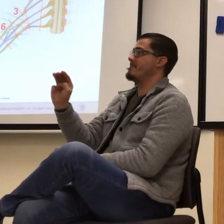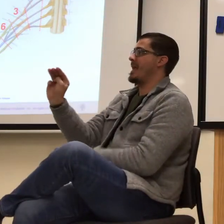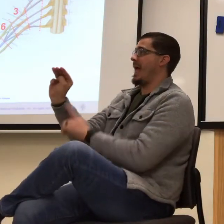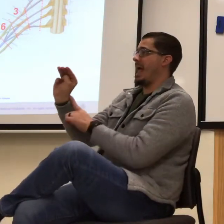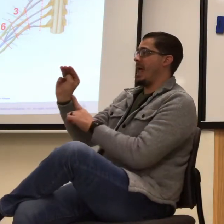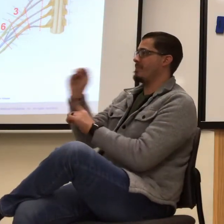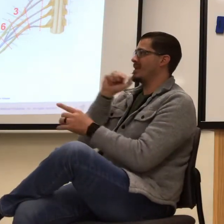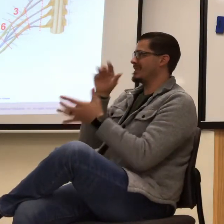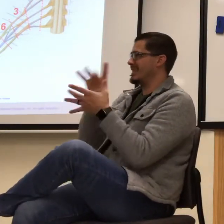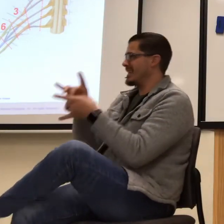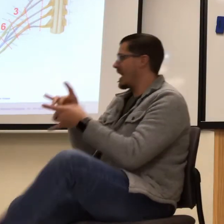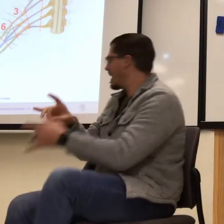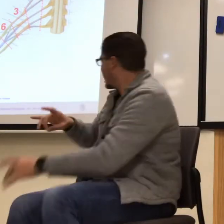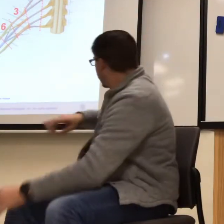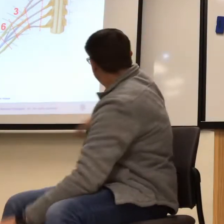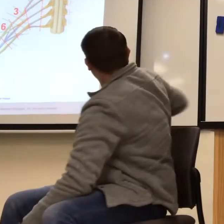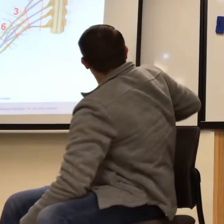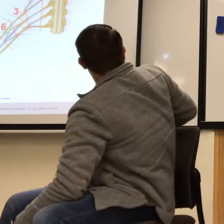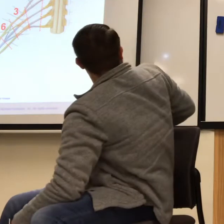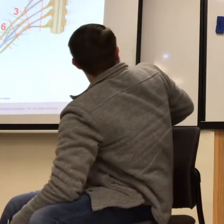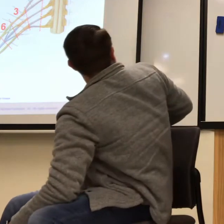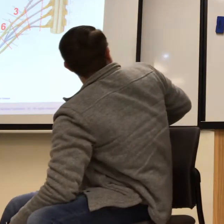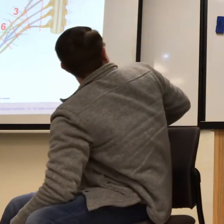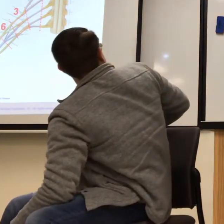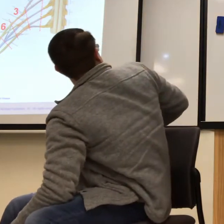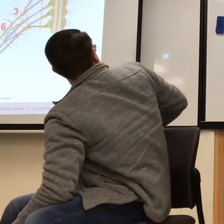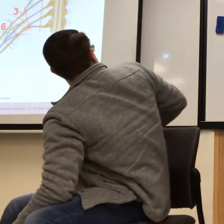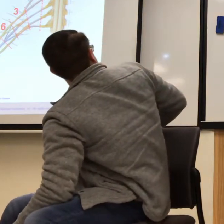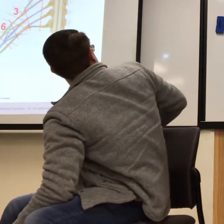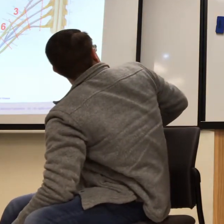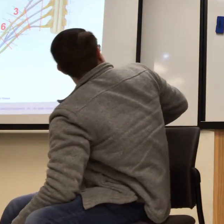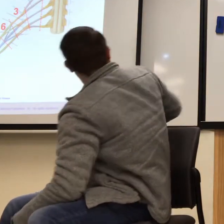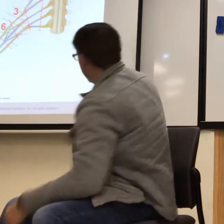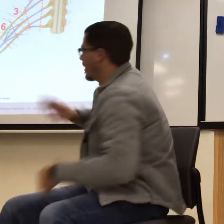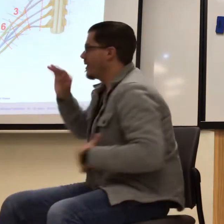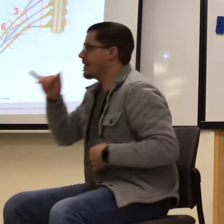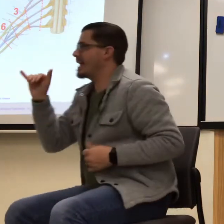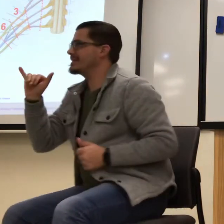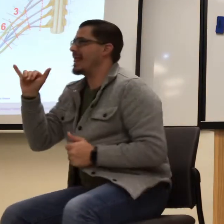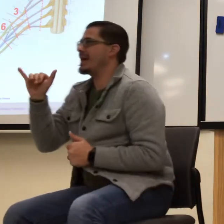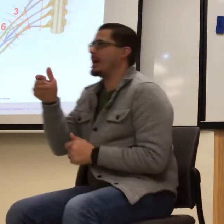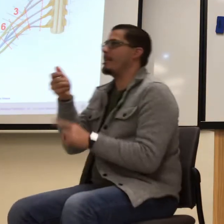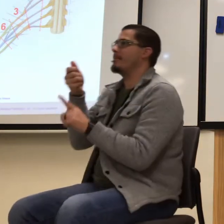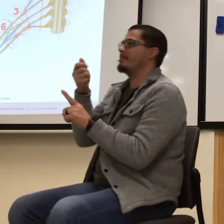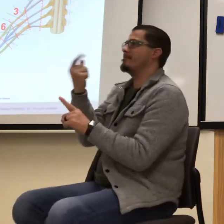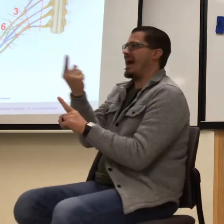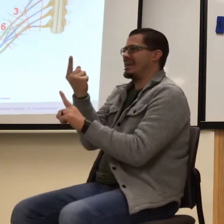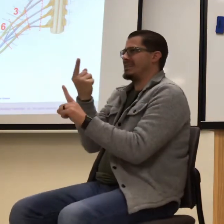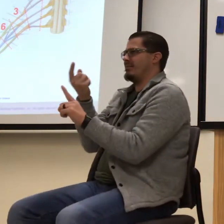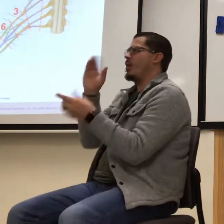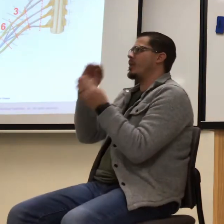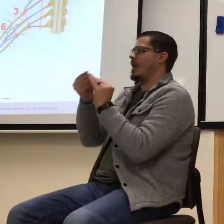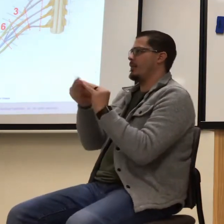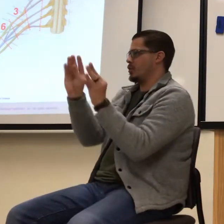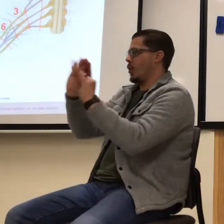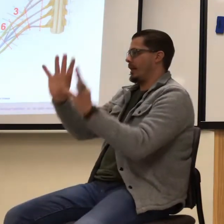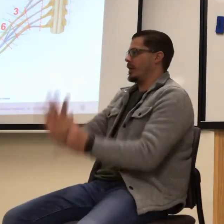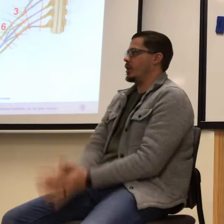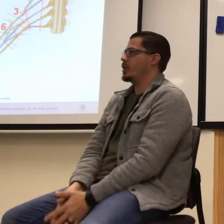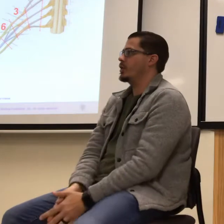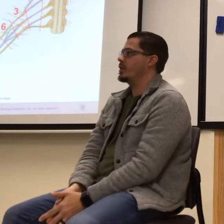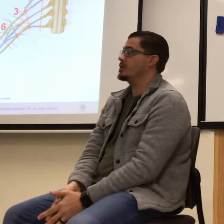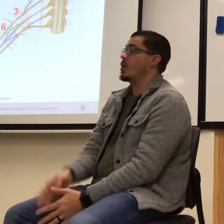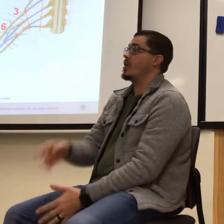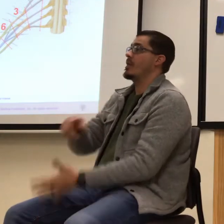connect with it. Like I shouldn't have drawn it that far. This is like by itself. So let me number it so it's clear. So